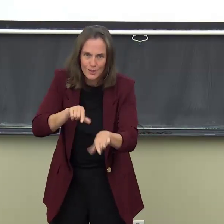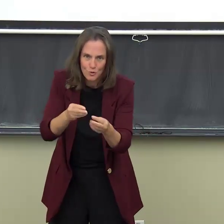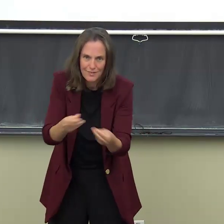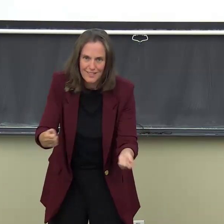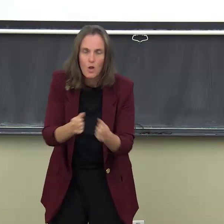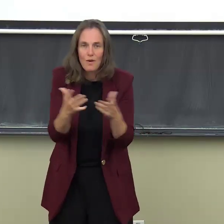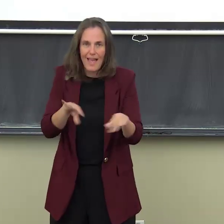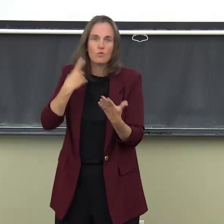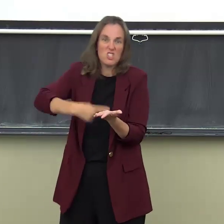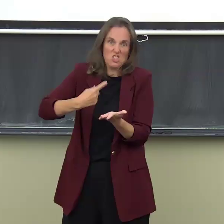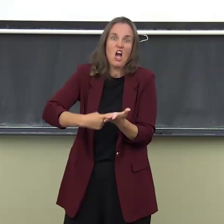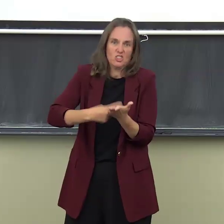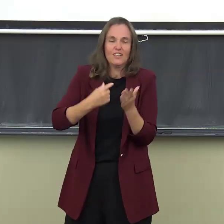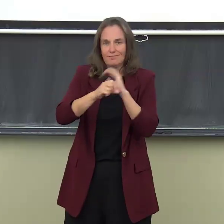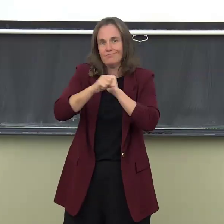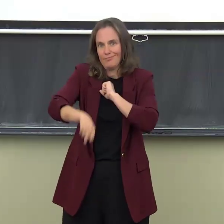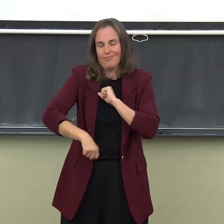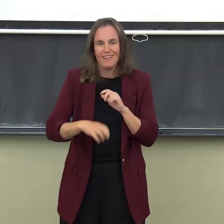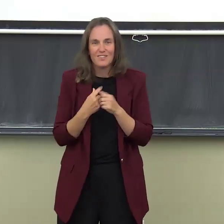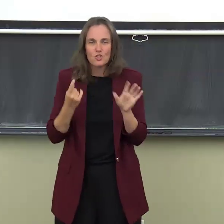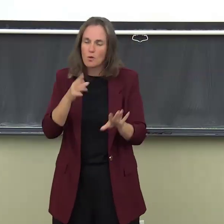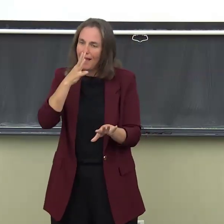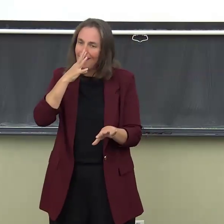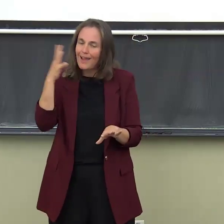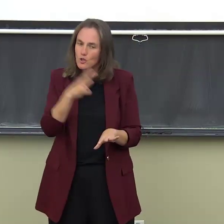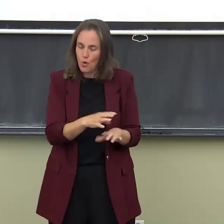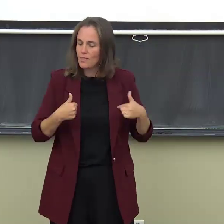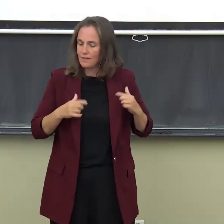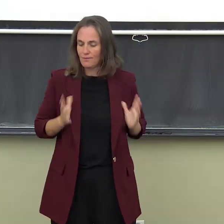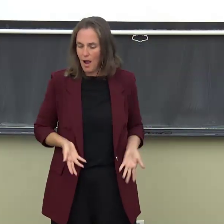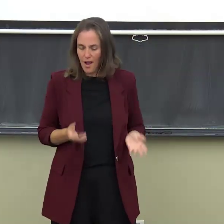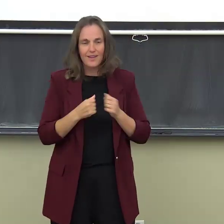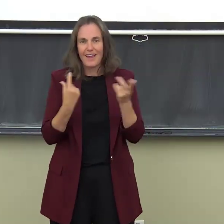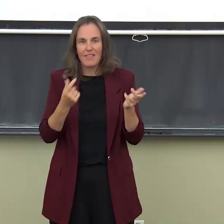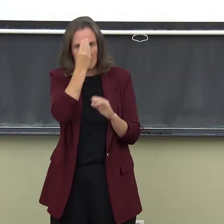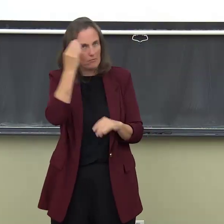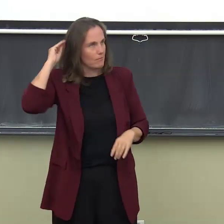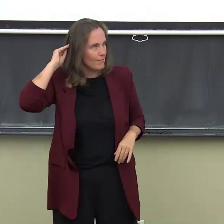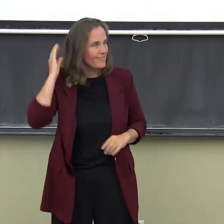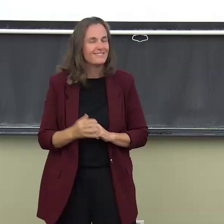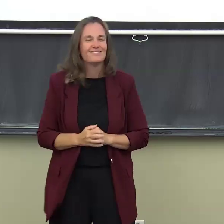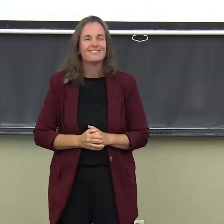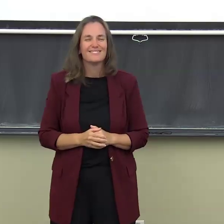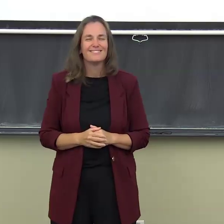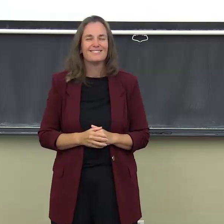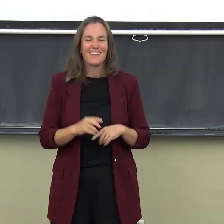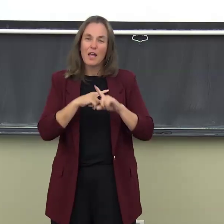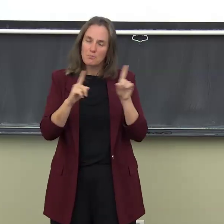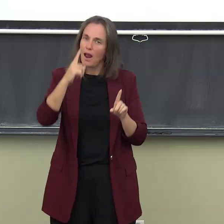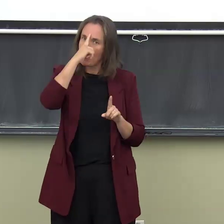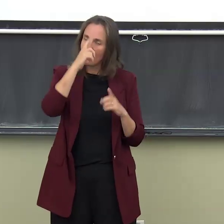discussion about it. So just feel free to ignore this and put it in the back of your mind for later. But I think there